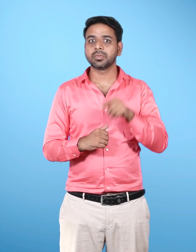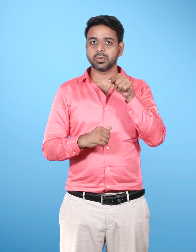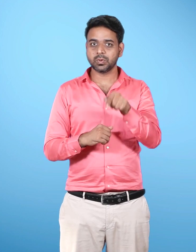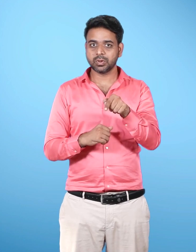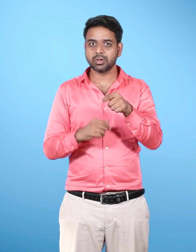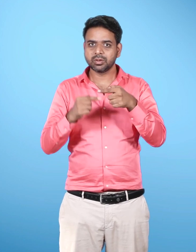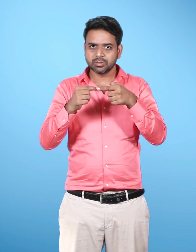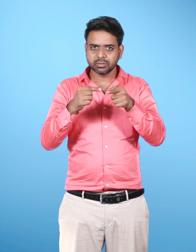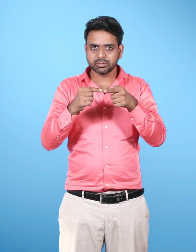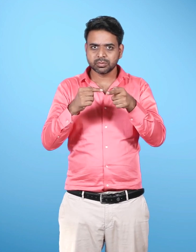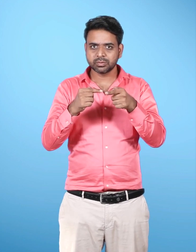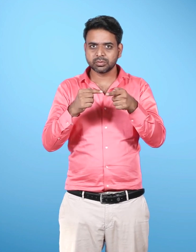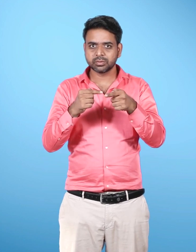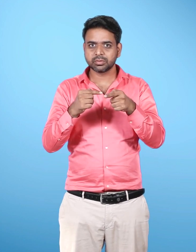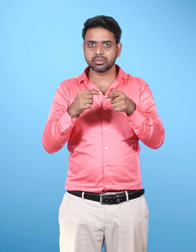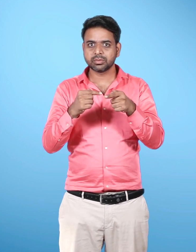What about the air between the gap?